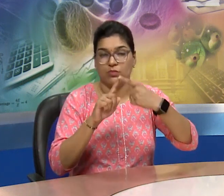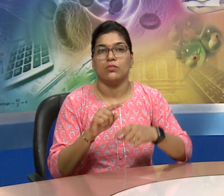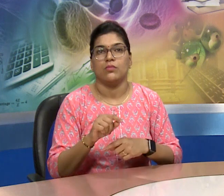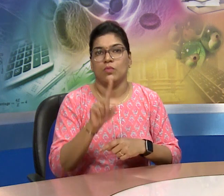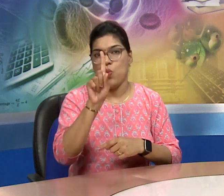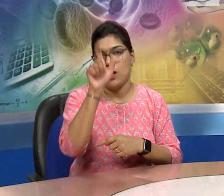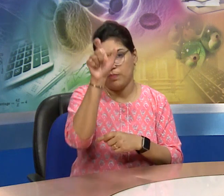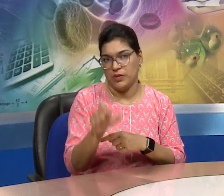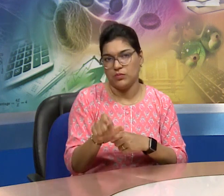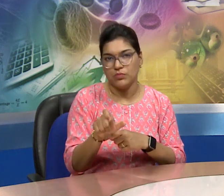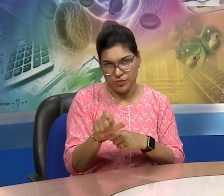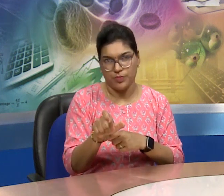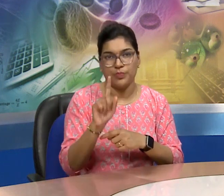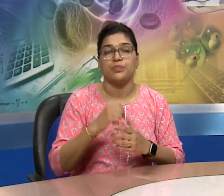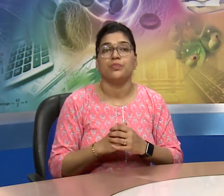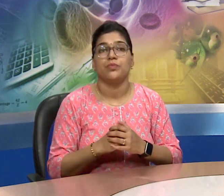It includes